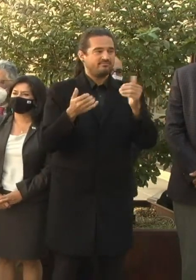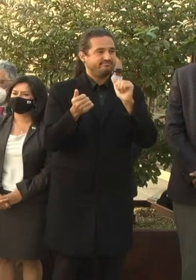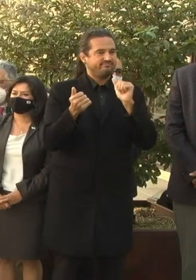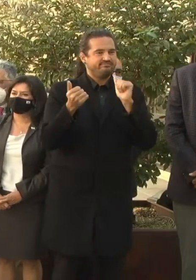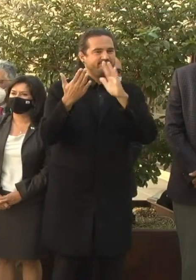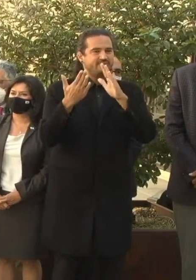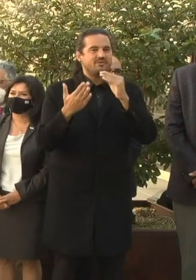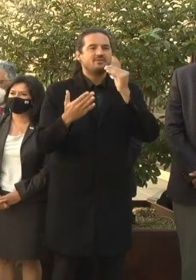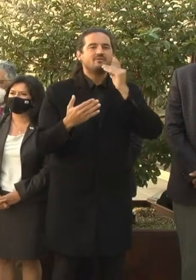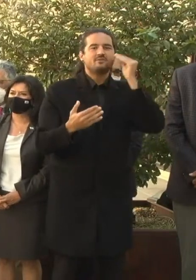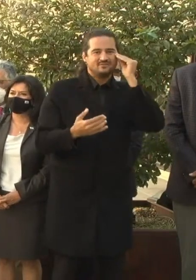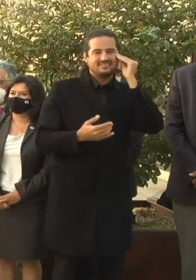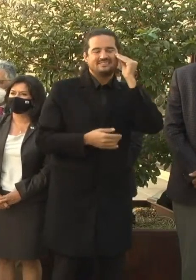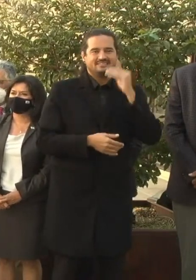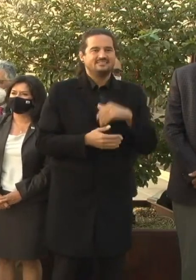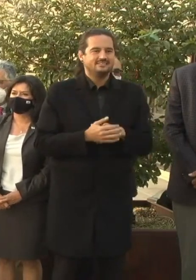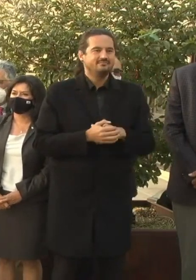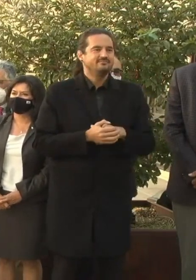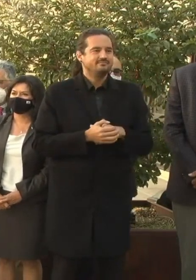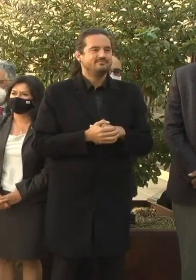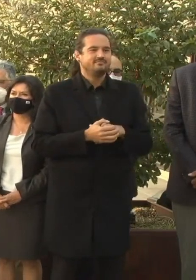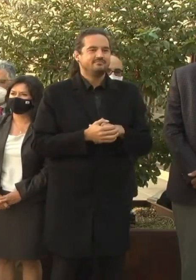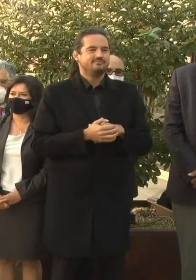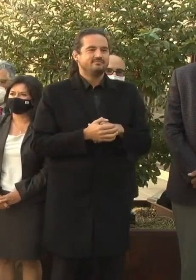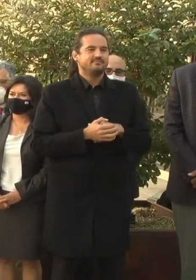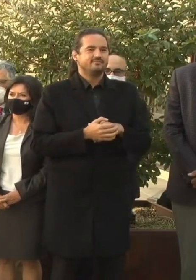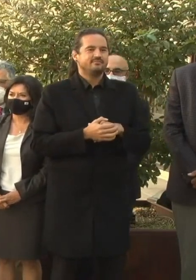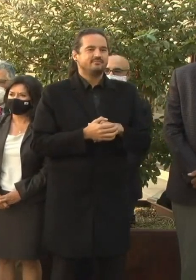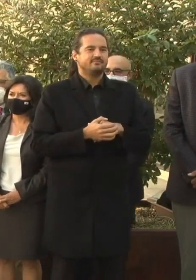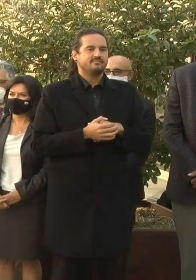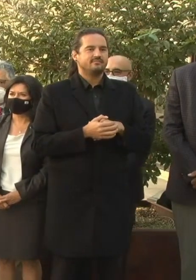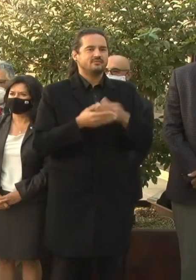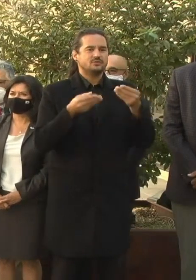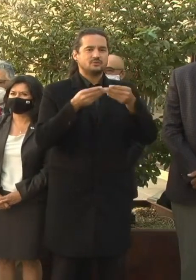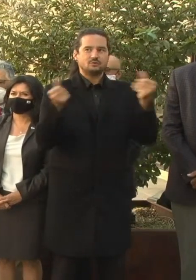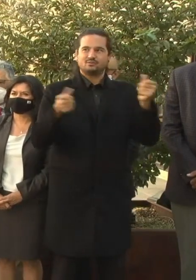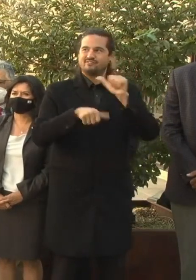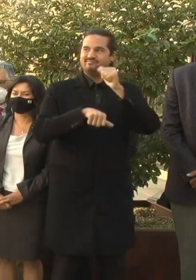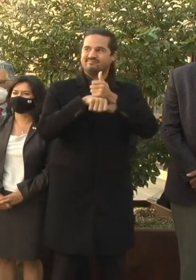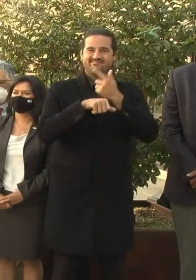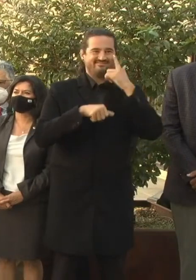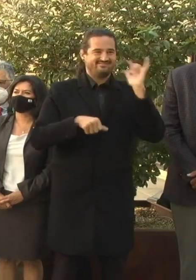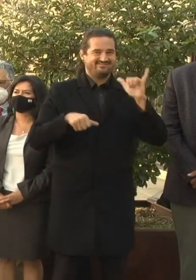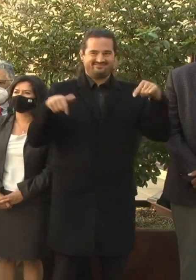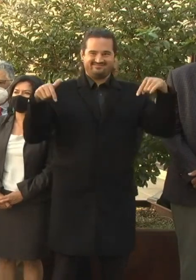housing. And the solutions are projects like this one.